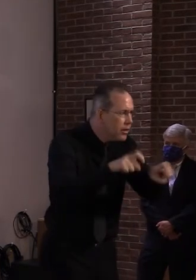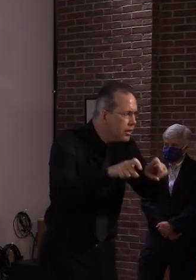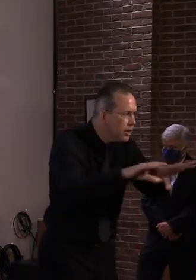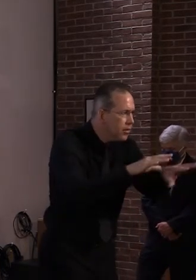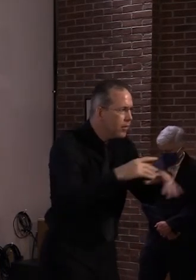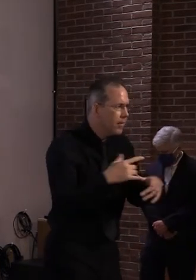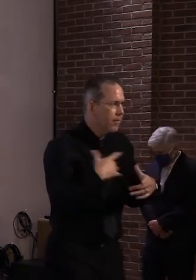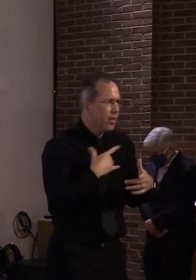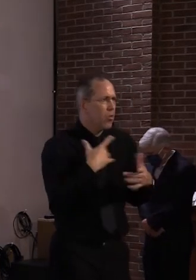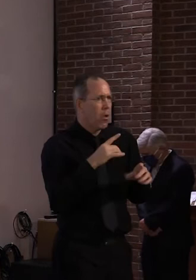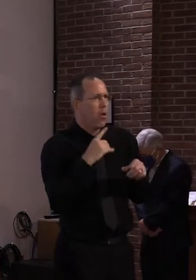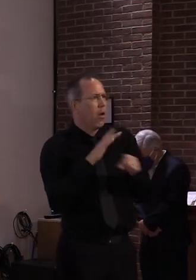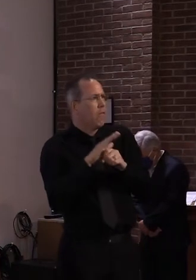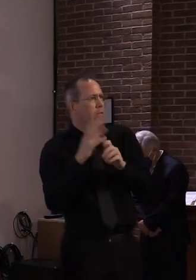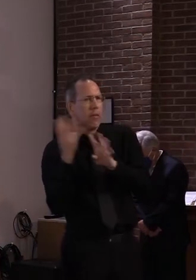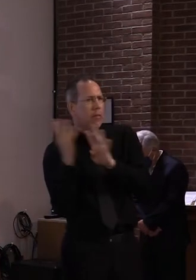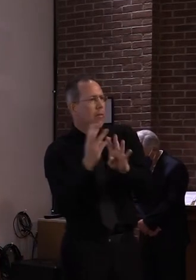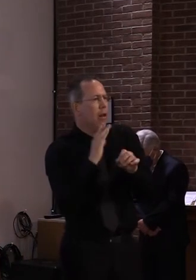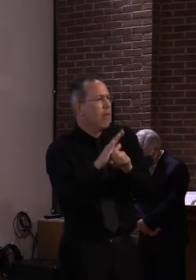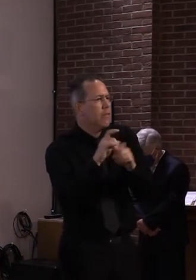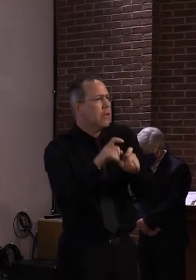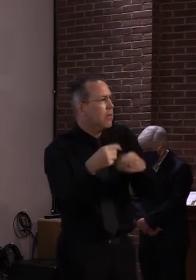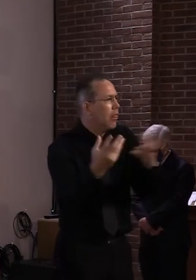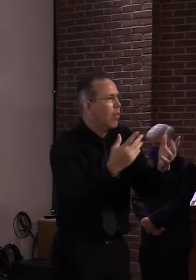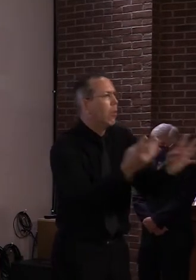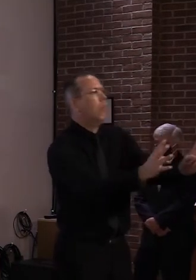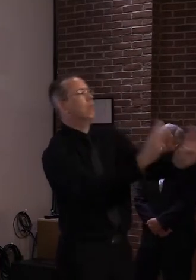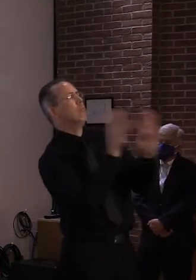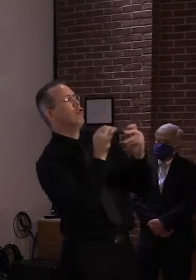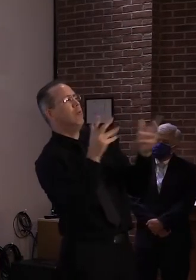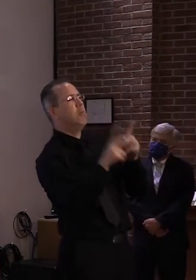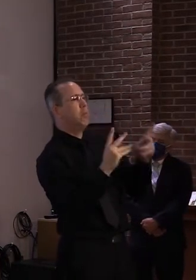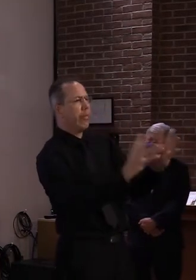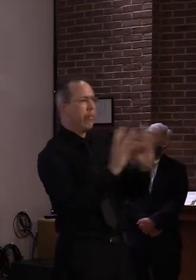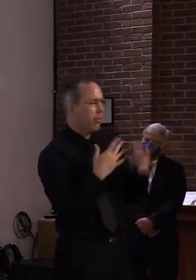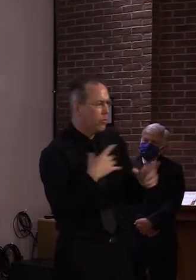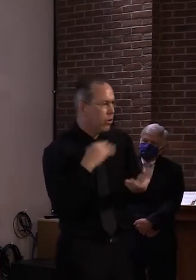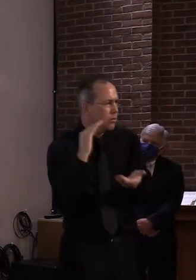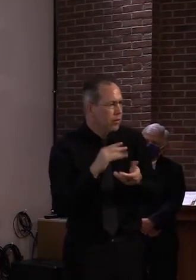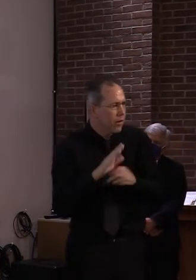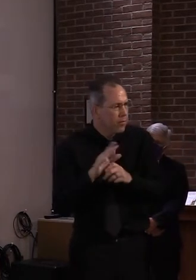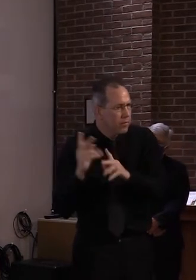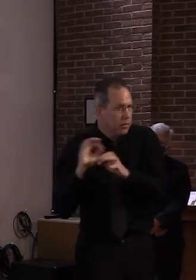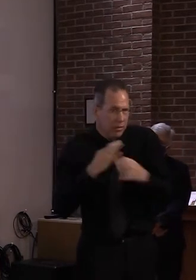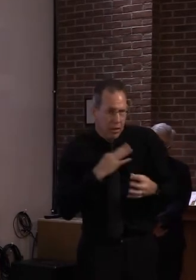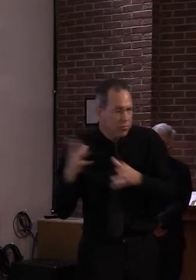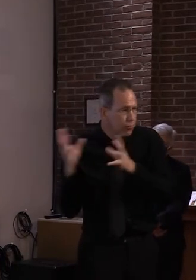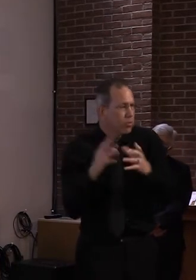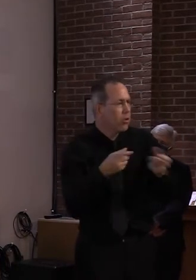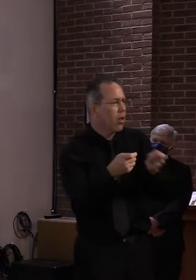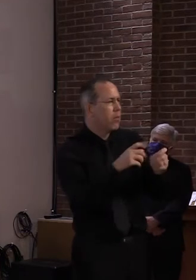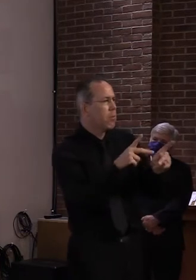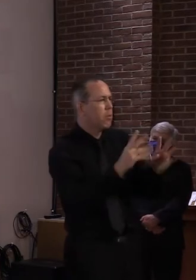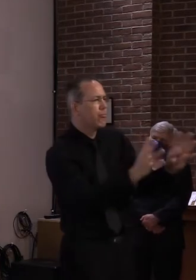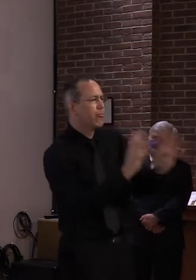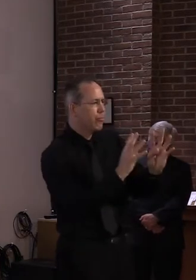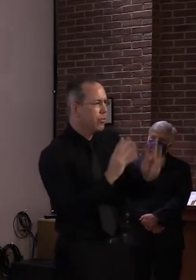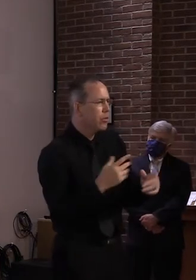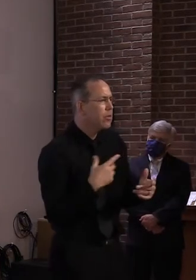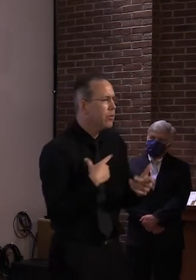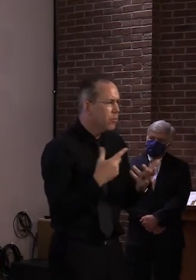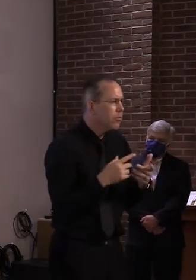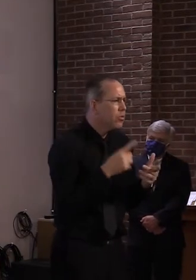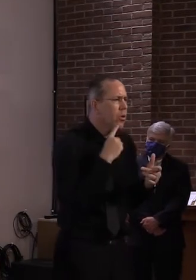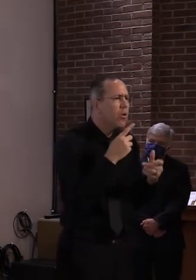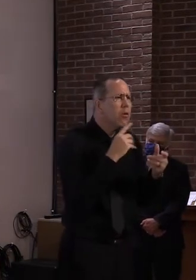given to feel good about things. The things I would feel bad about are the things that Commissioner Pichak